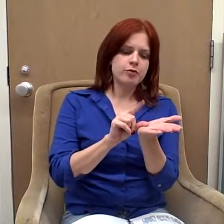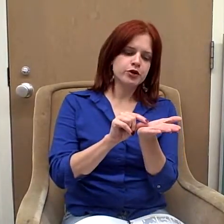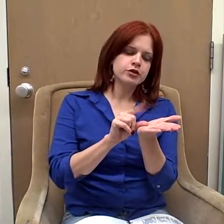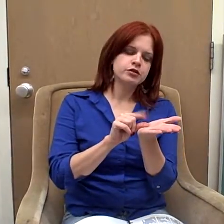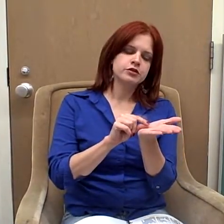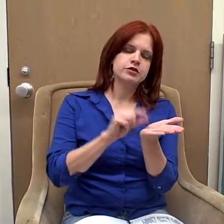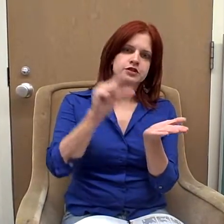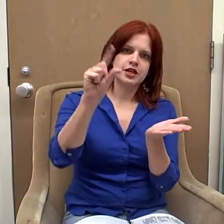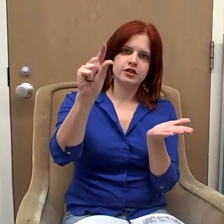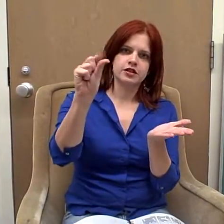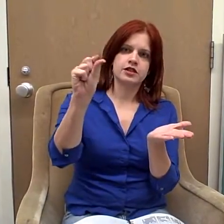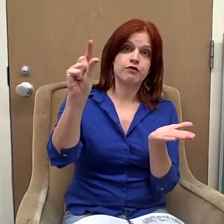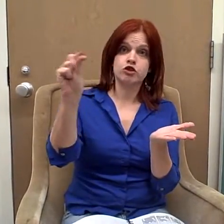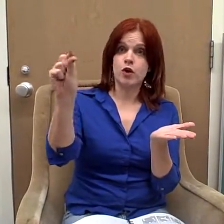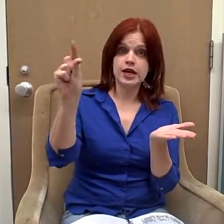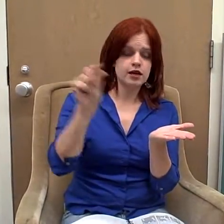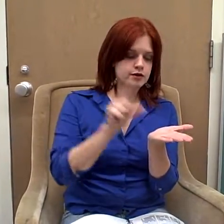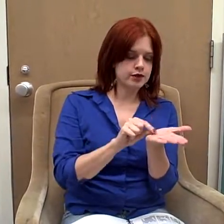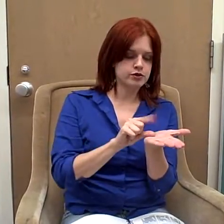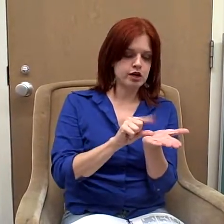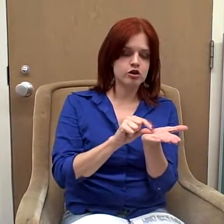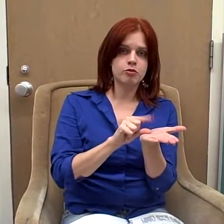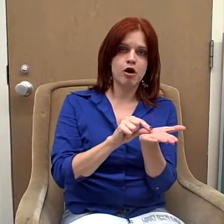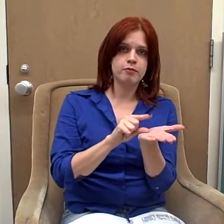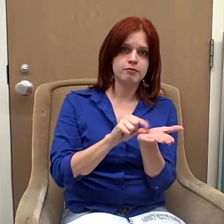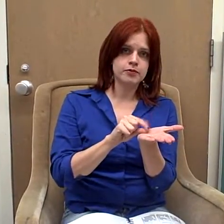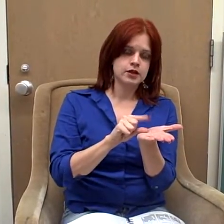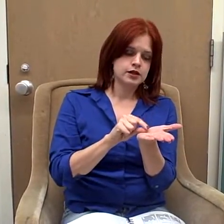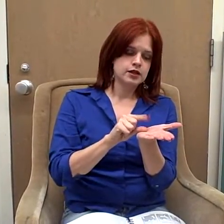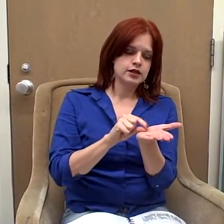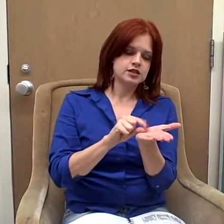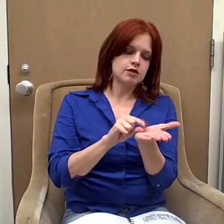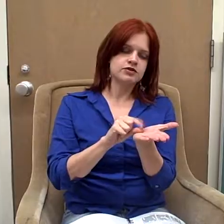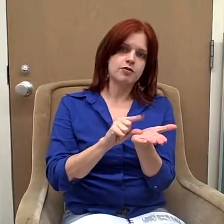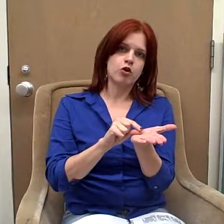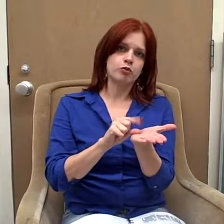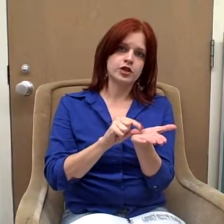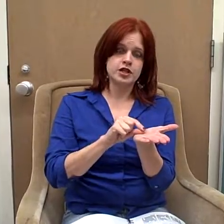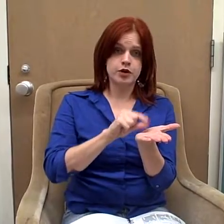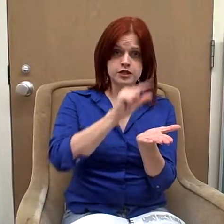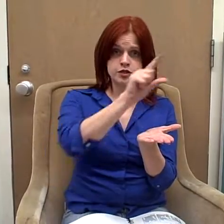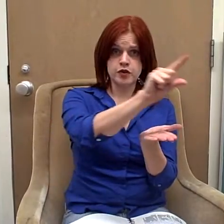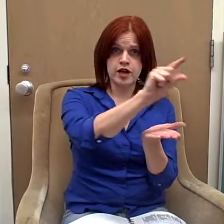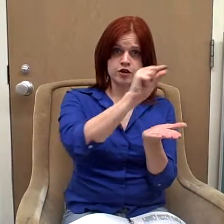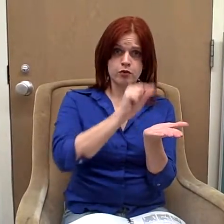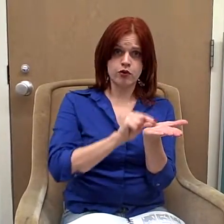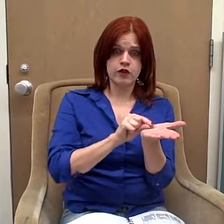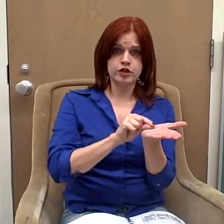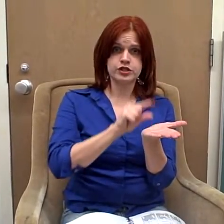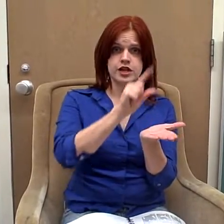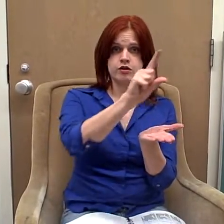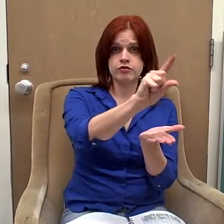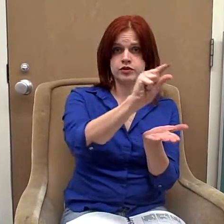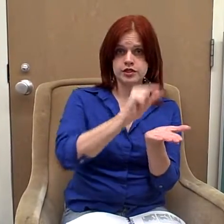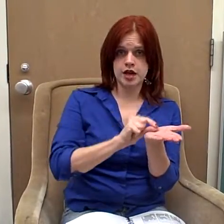Newspaper, it's like the sign for 20, but it's right here on your palm. This comes from the old printing presses where they had to pull the letters down to